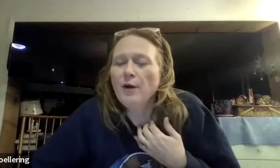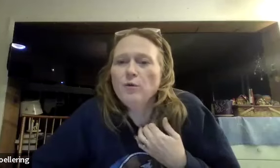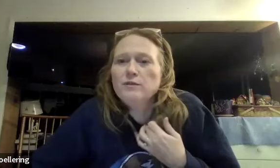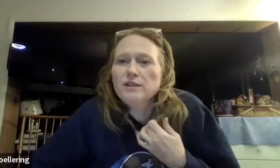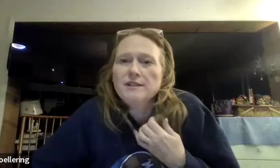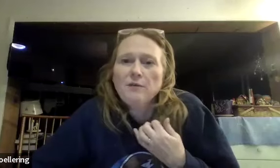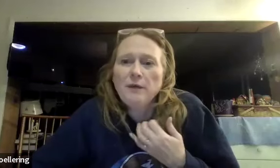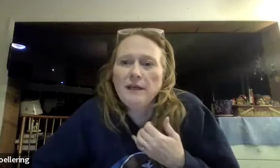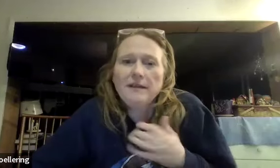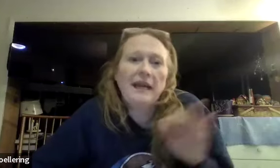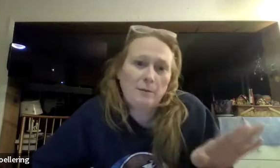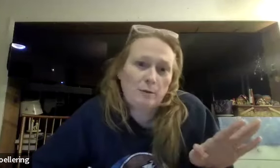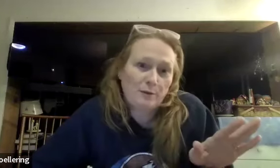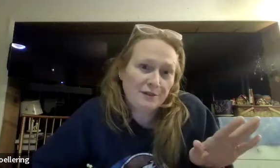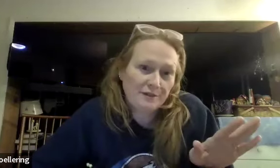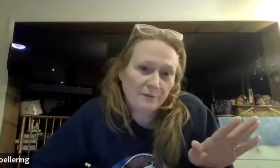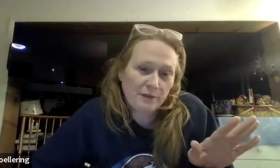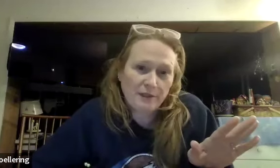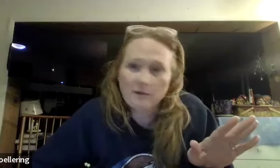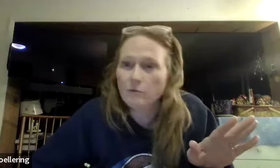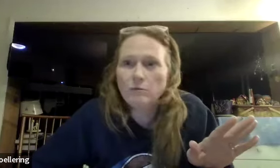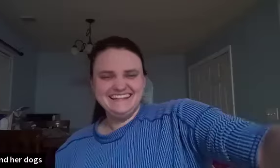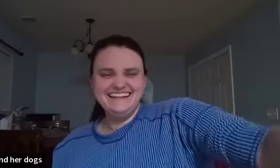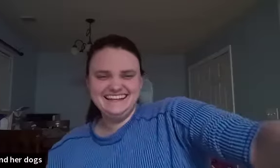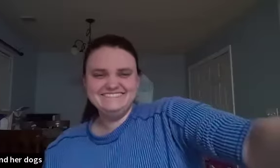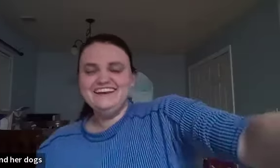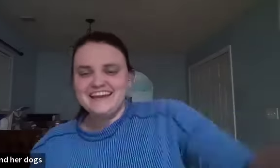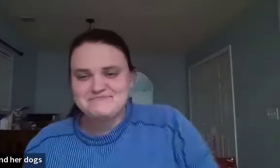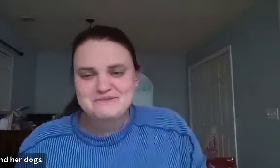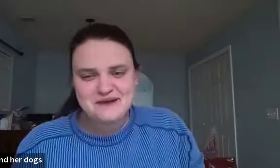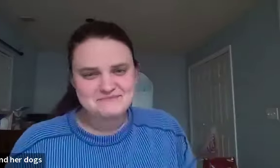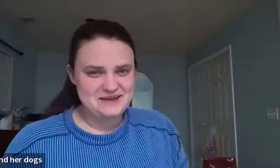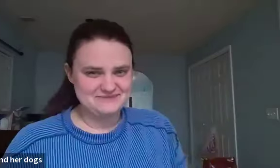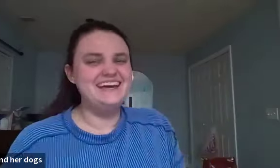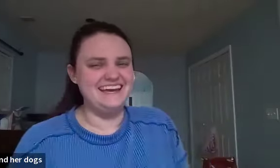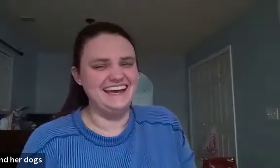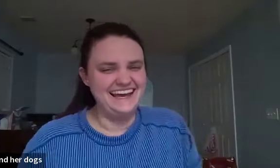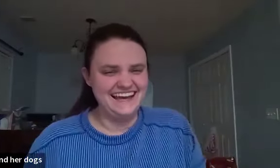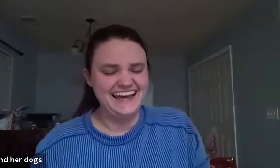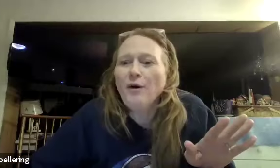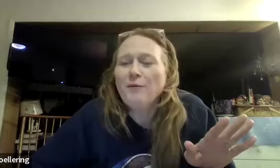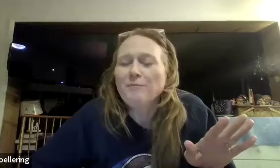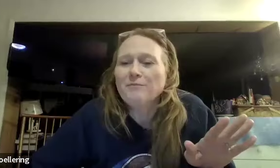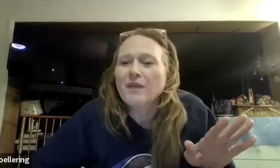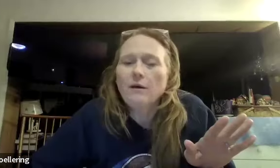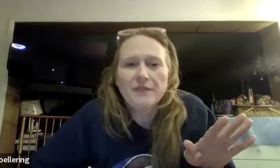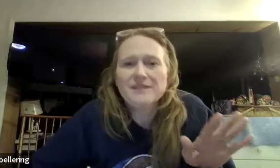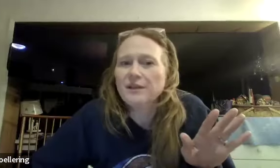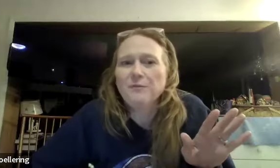So just like with animals, like we do like what? He put bagpipes. Oh, oh, that's a good